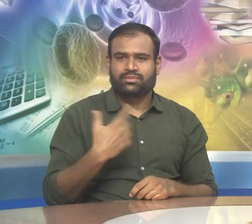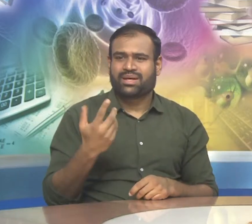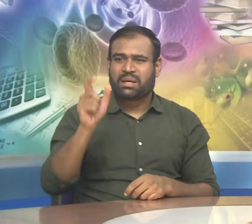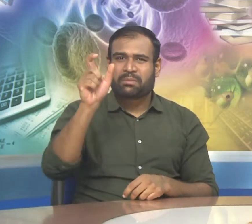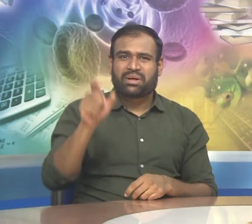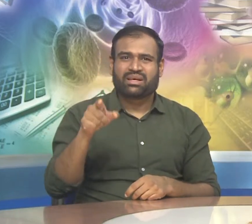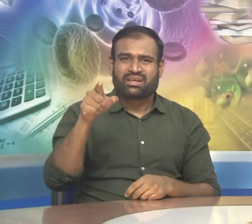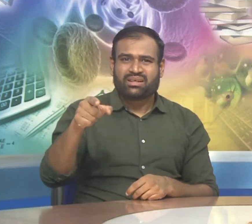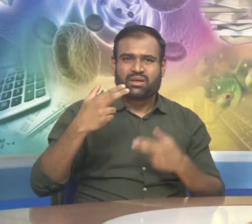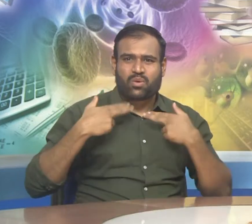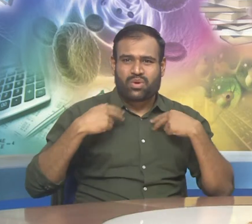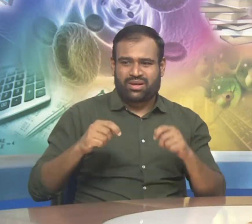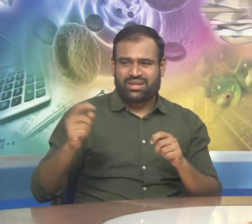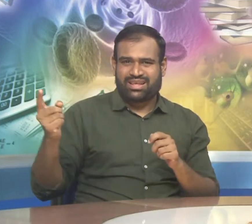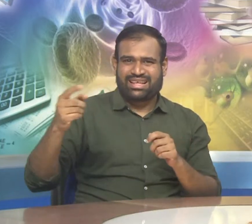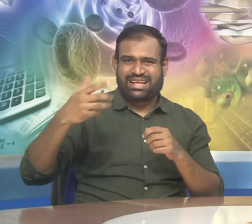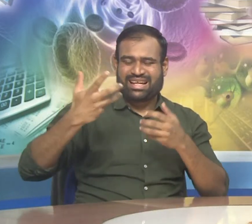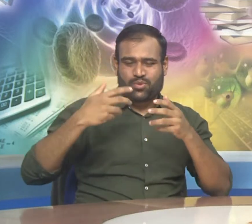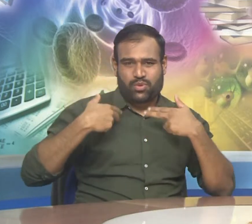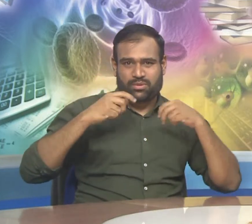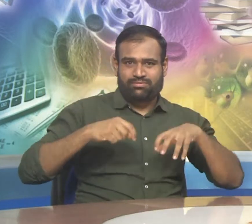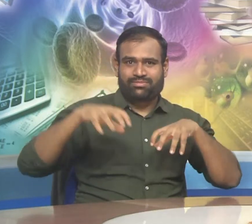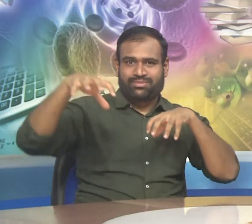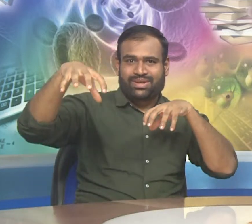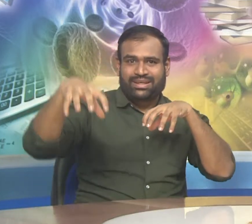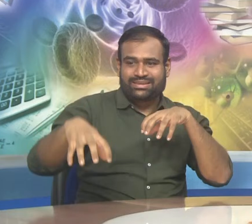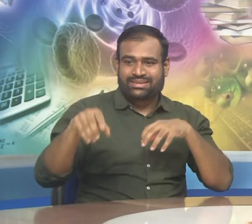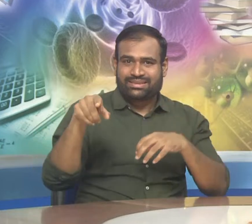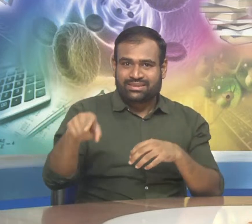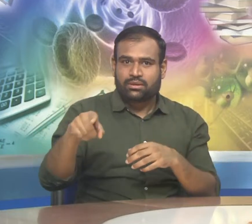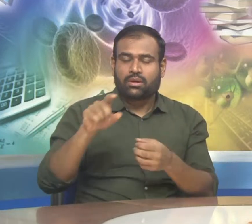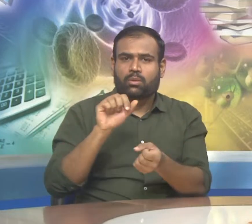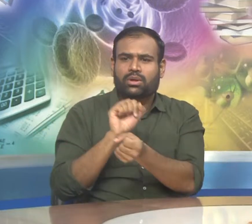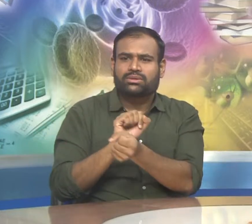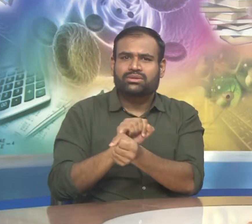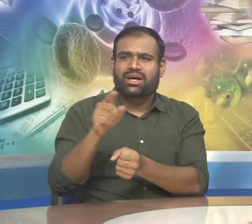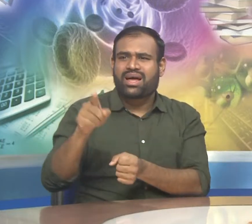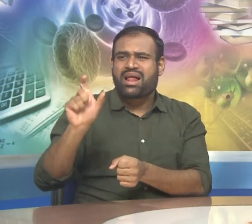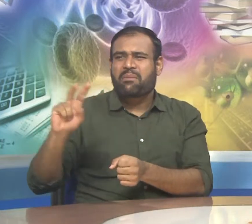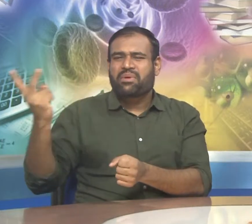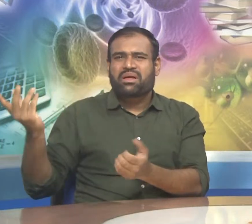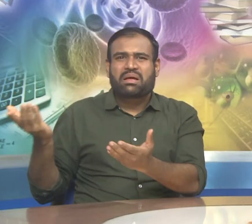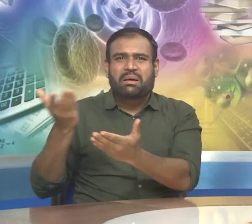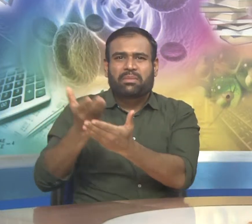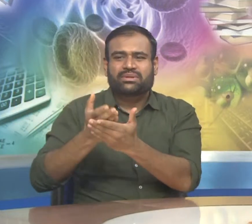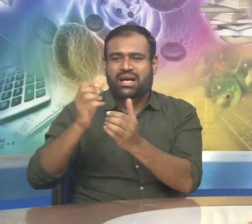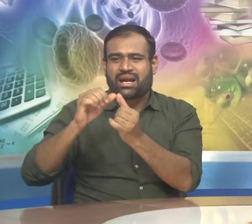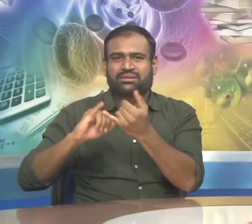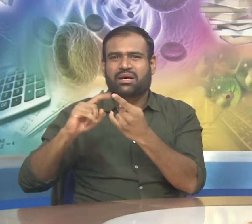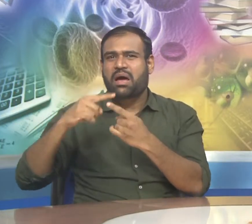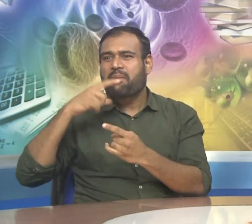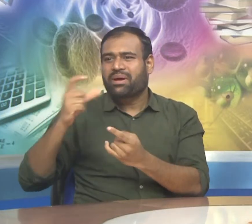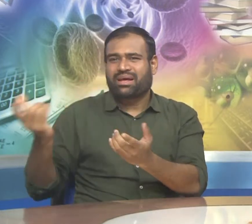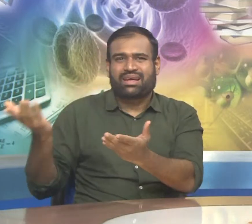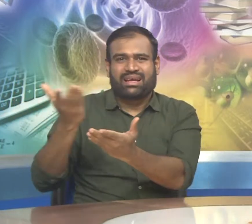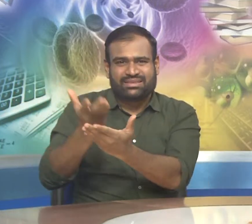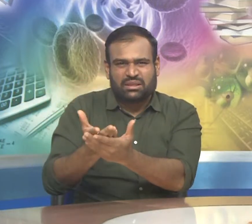Mandamus means we command. It is an order from a